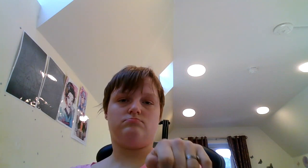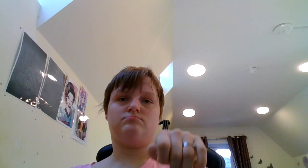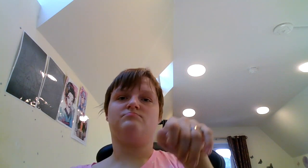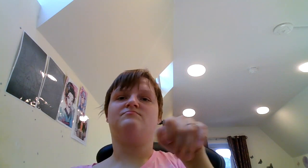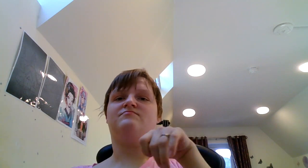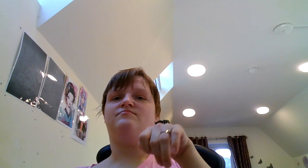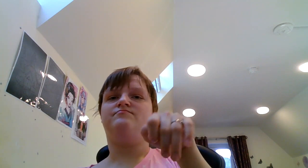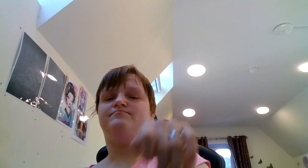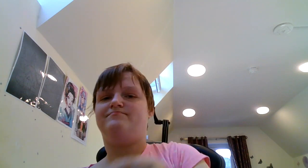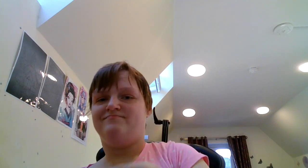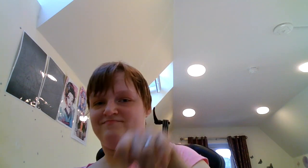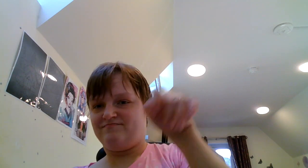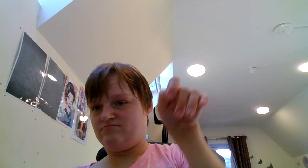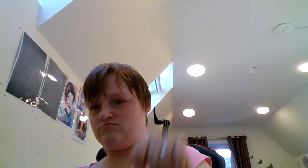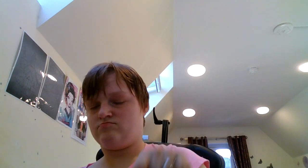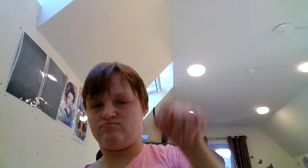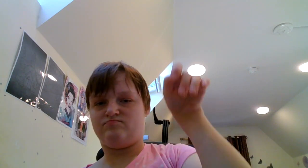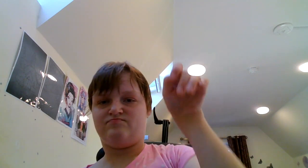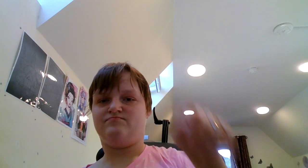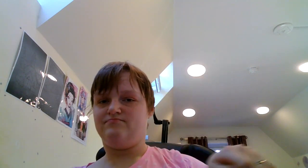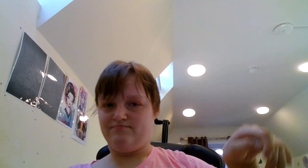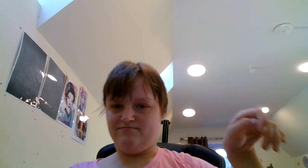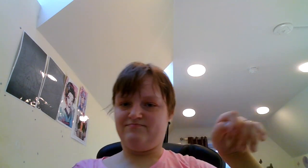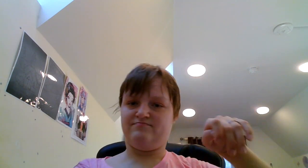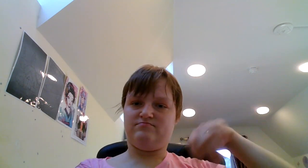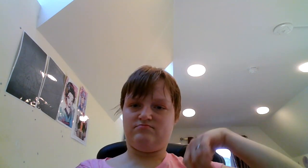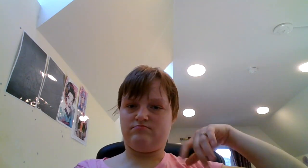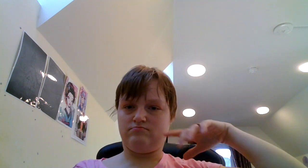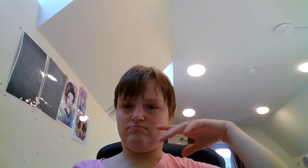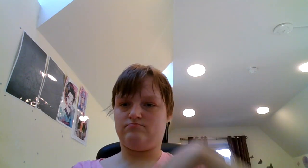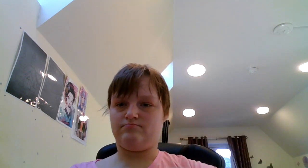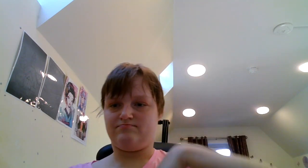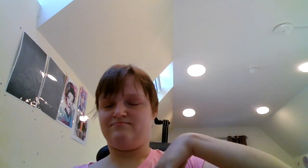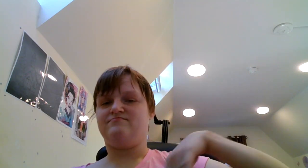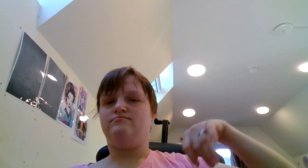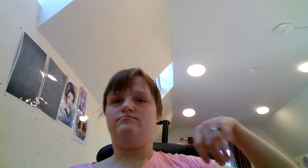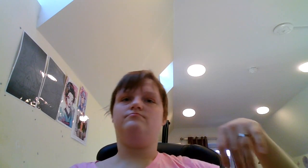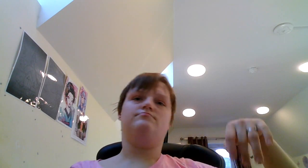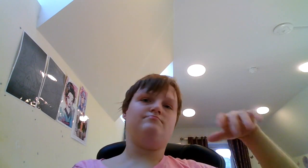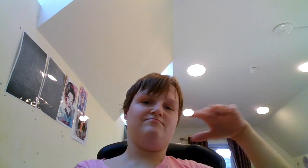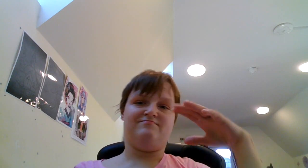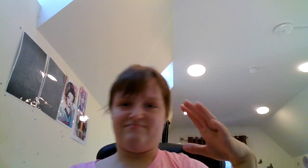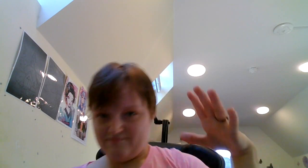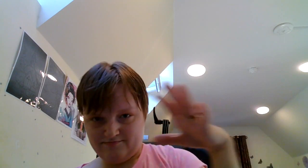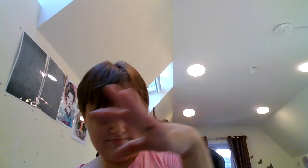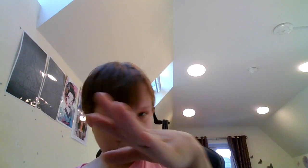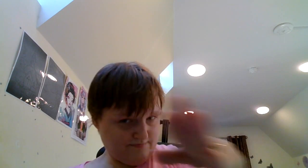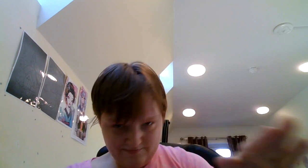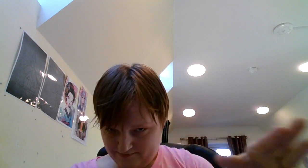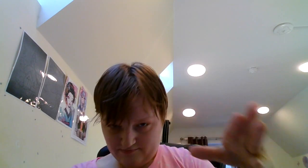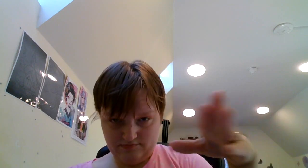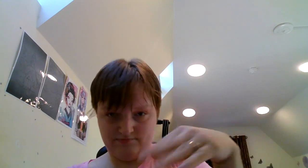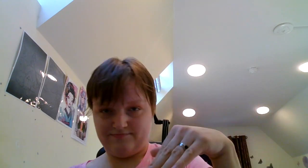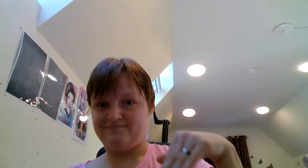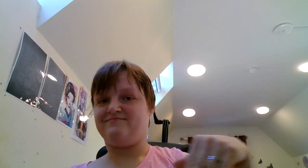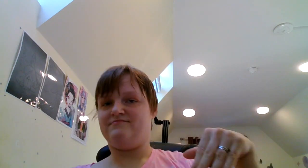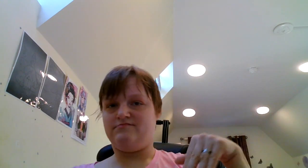was to find a way to extract insulin from the pancreas without it being destroyed in the process.